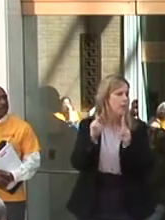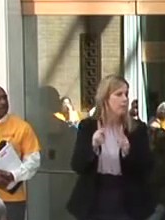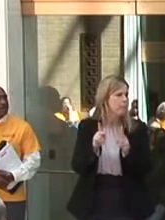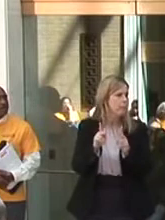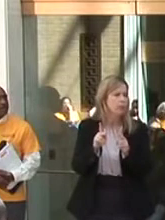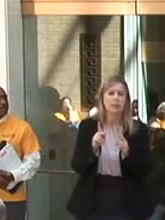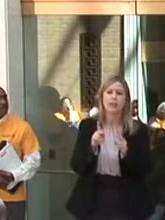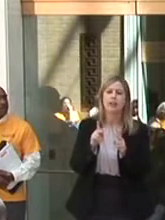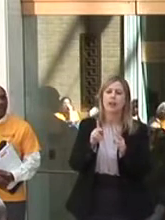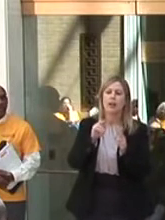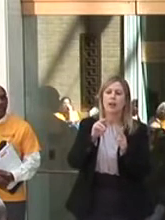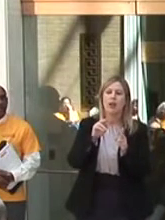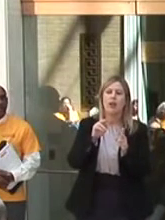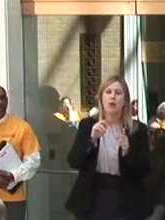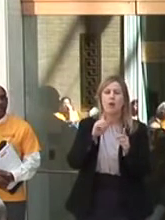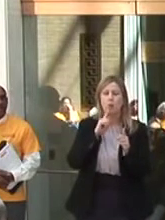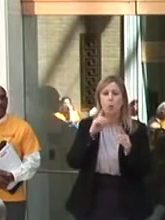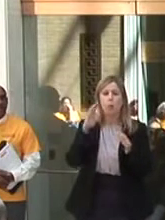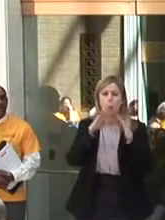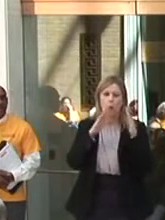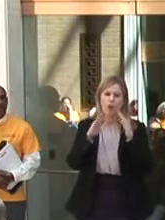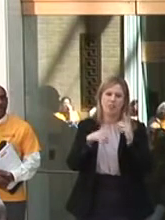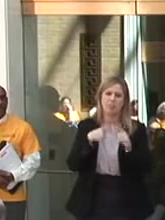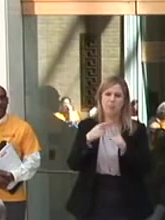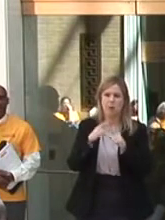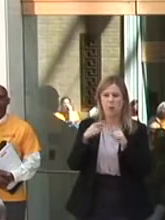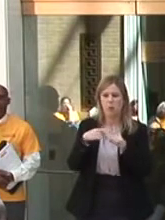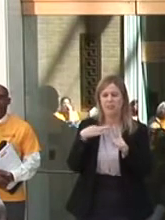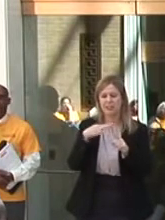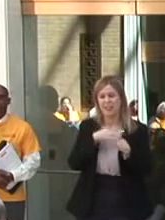so many staff leave. Isn't that the truth?